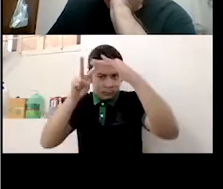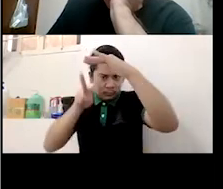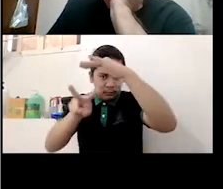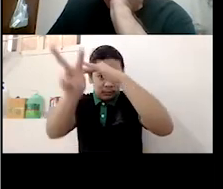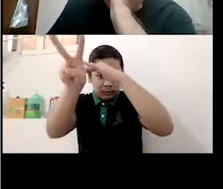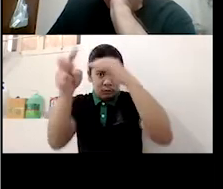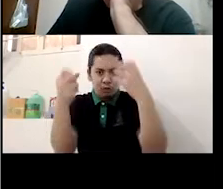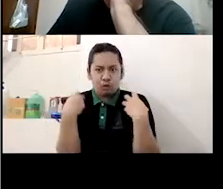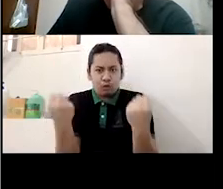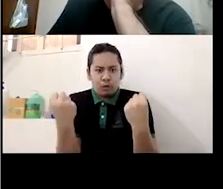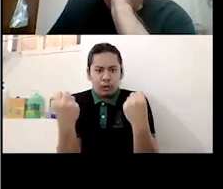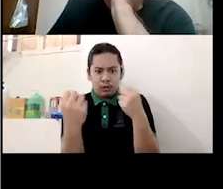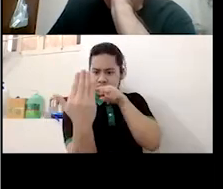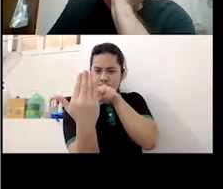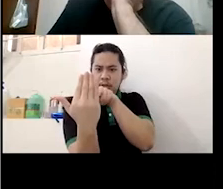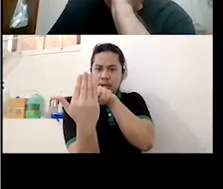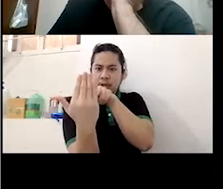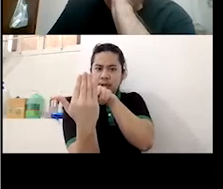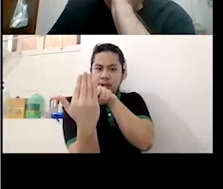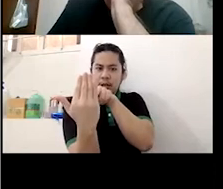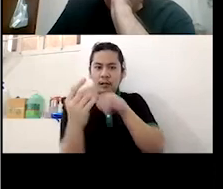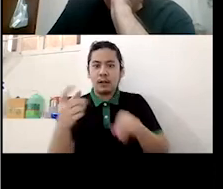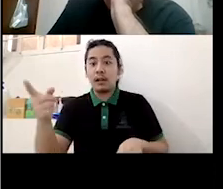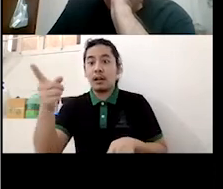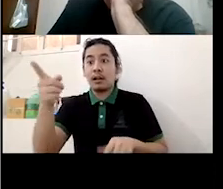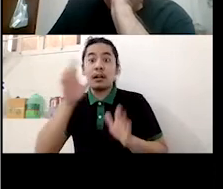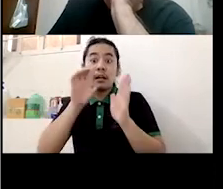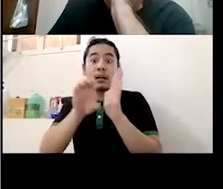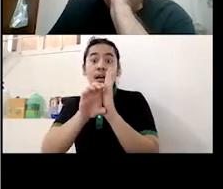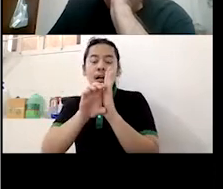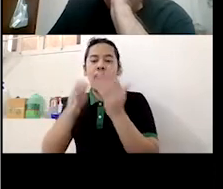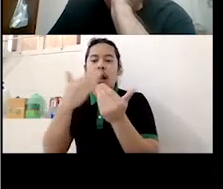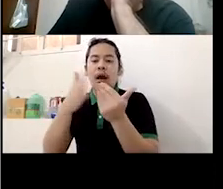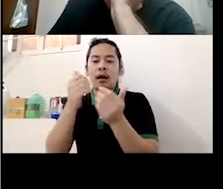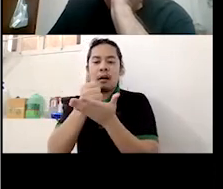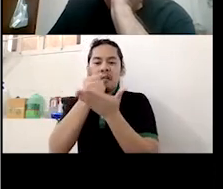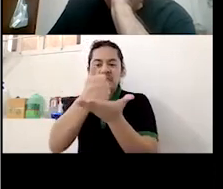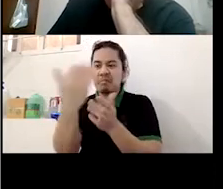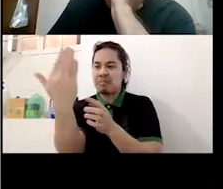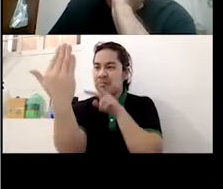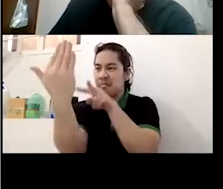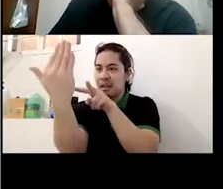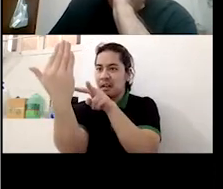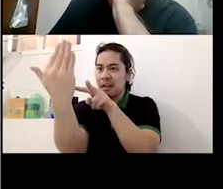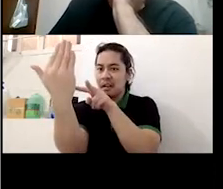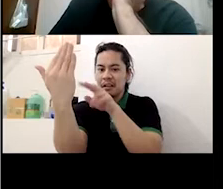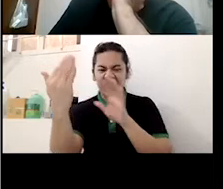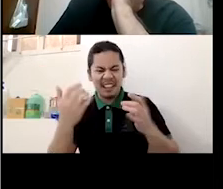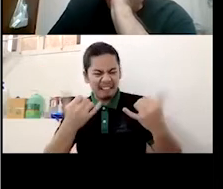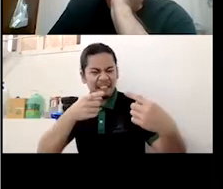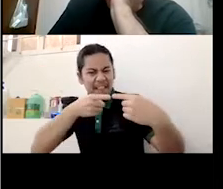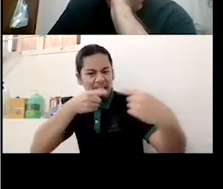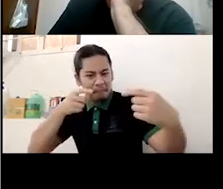right? Yes. And so we wanted to include pictures